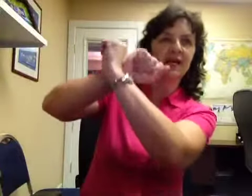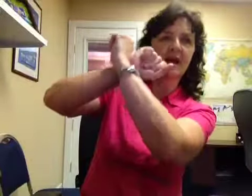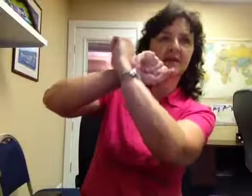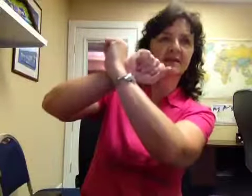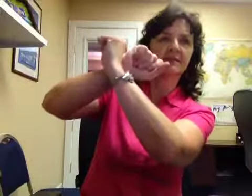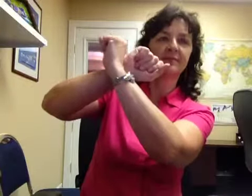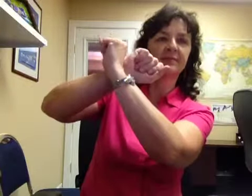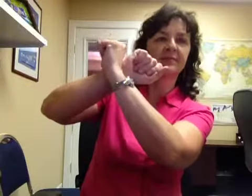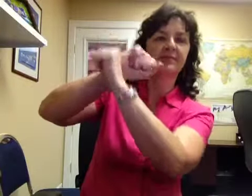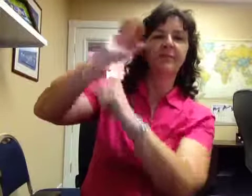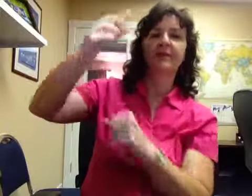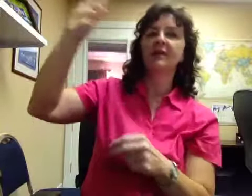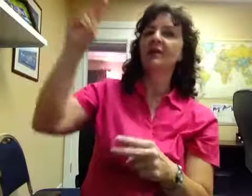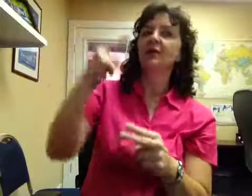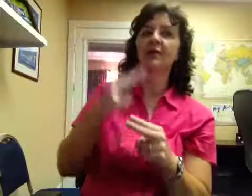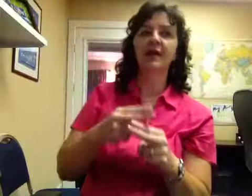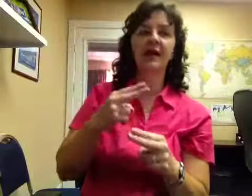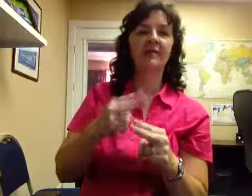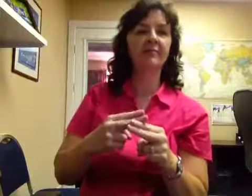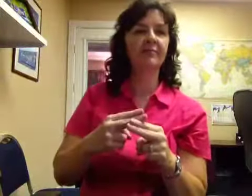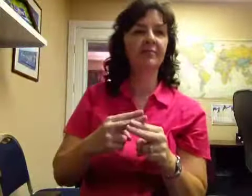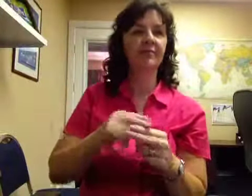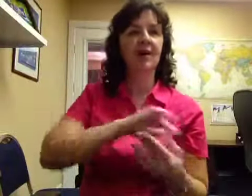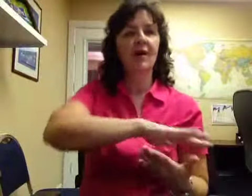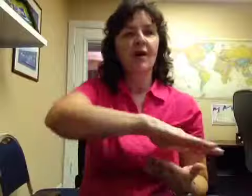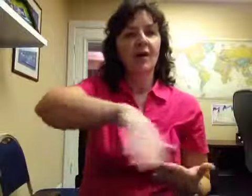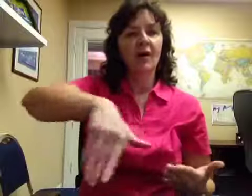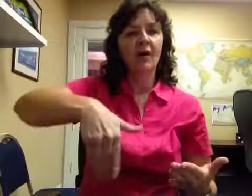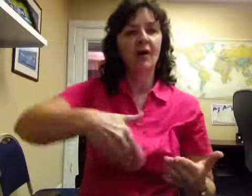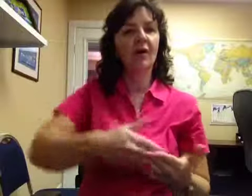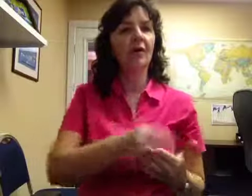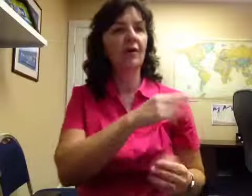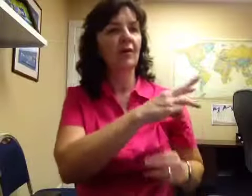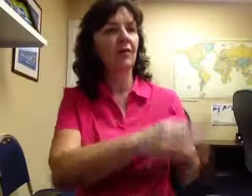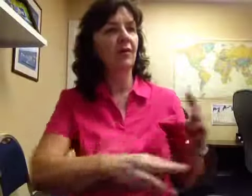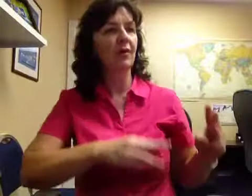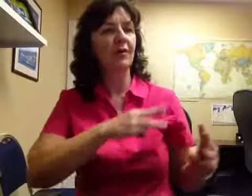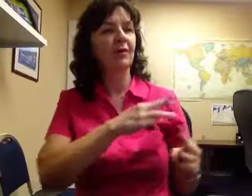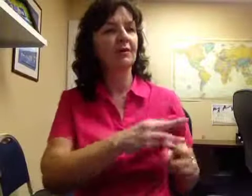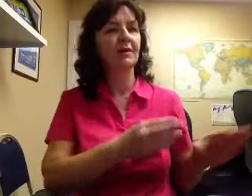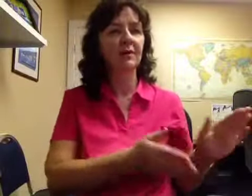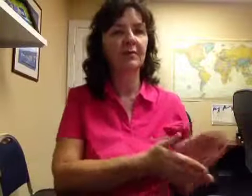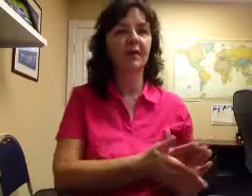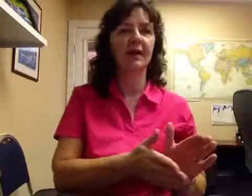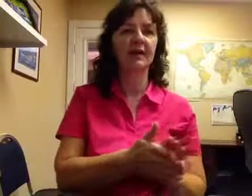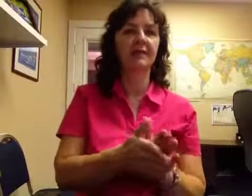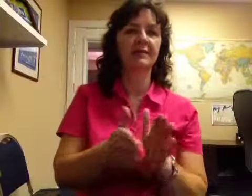protect. Your name, all the world praise